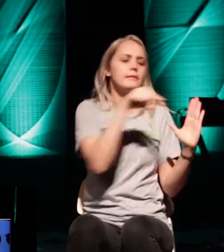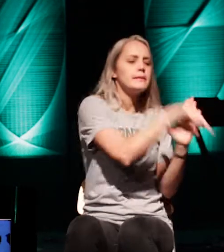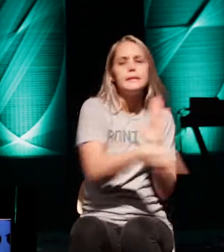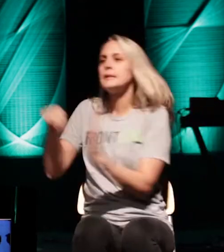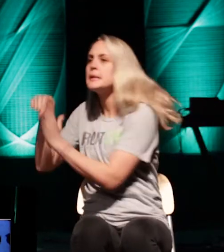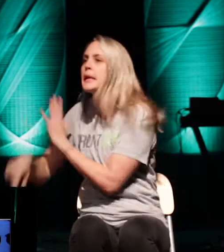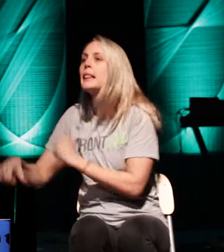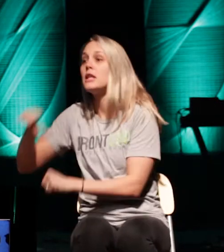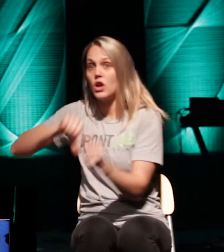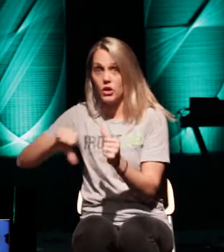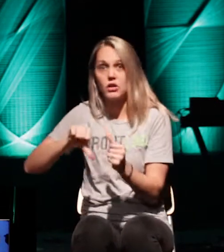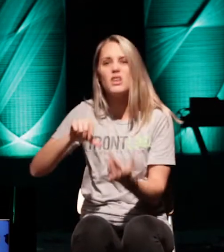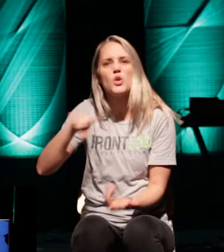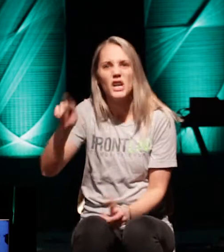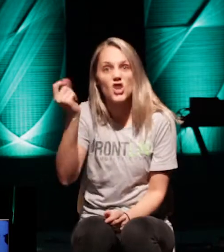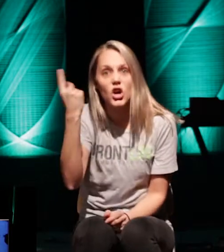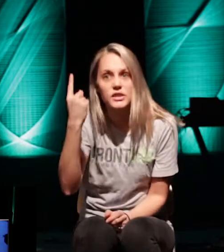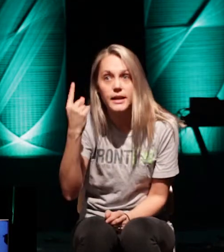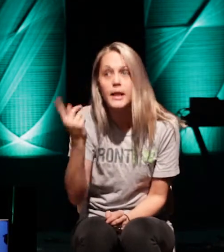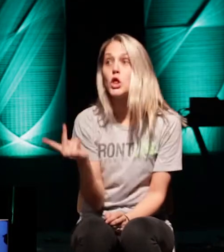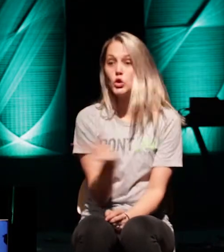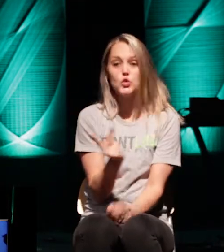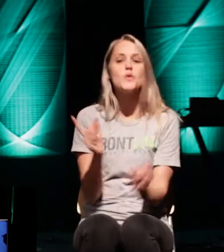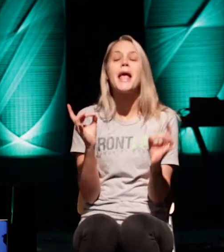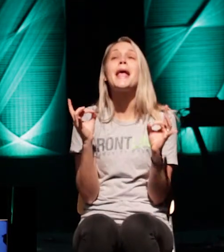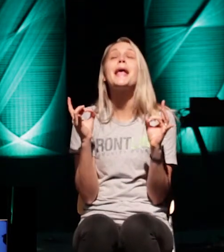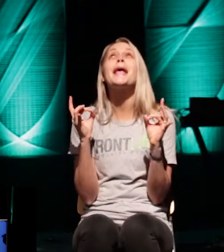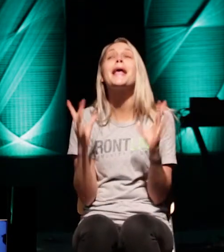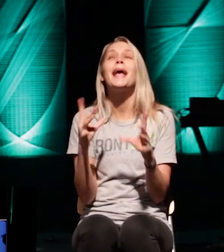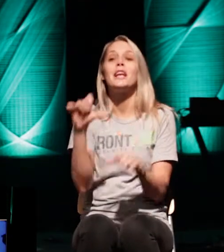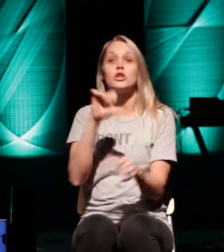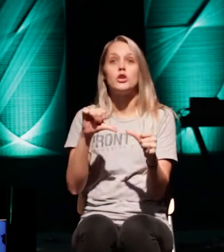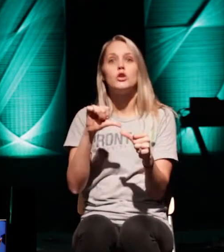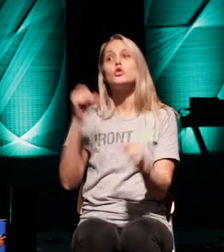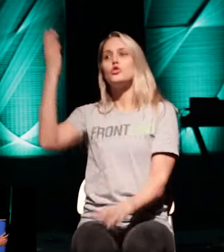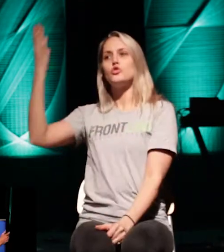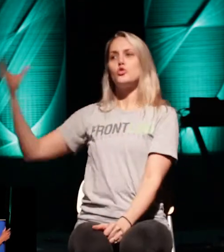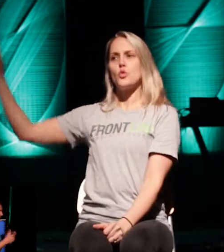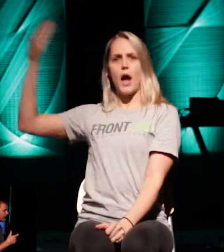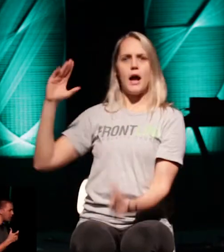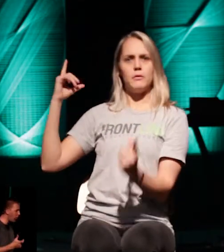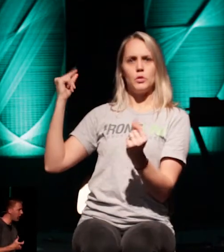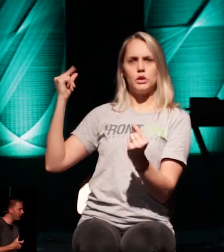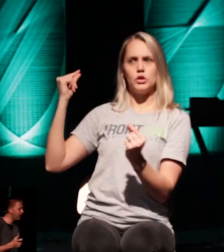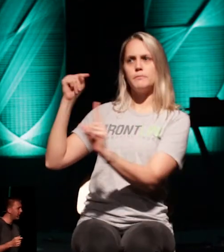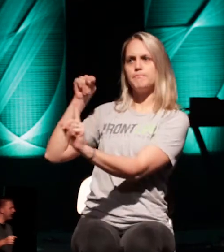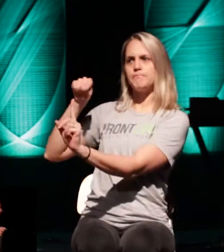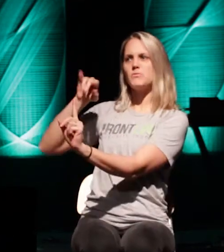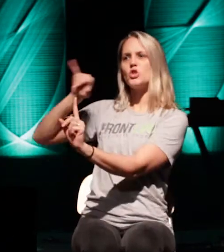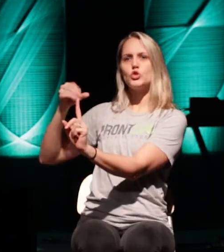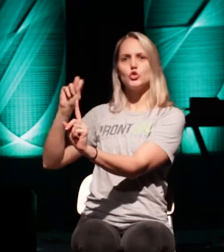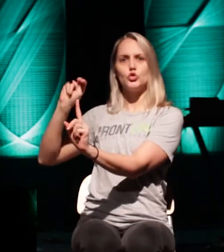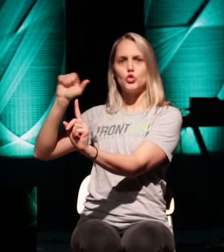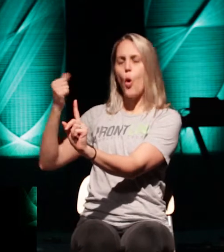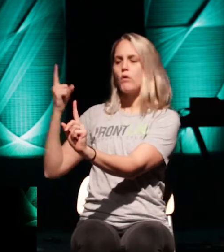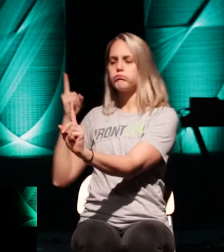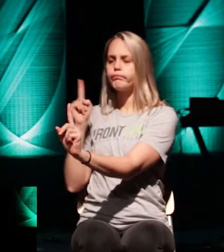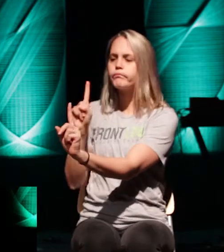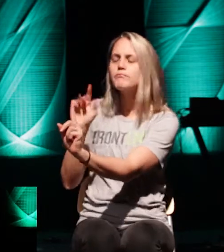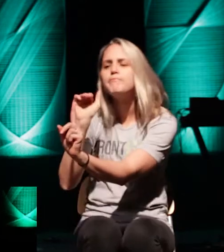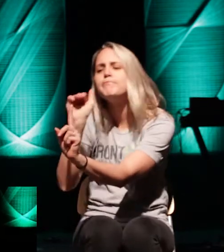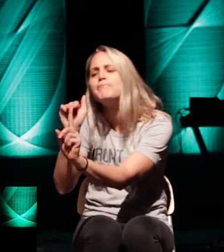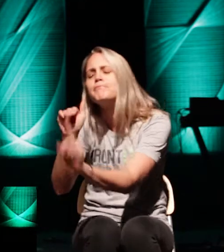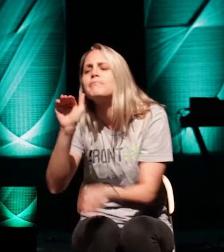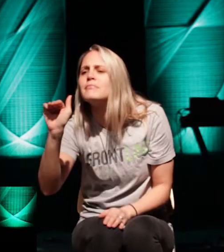Regardless, you understand what I'm saying. They hate each other. These people groups hate each other. And so God comes to Jonah, who is his prophet, and he taps him on the shoulder,